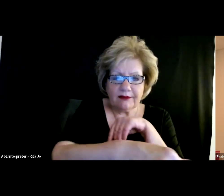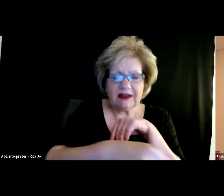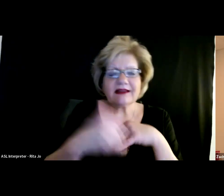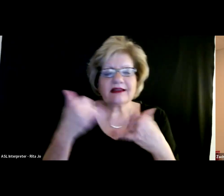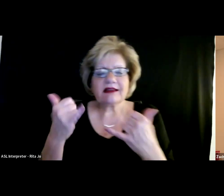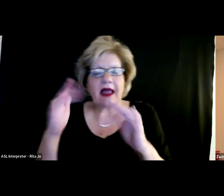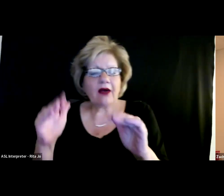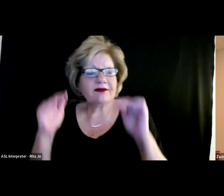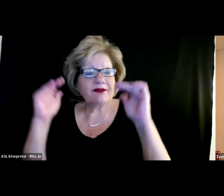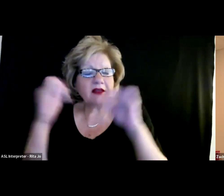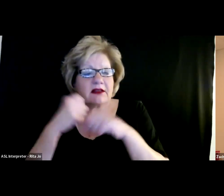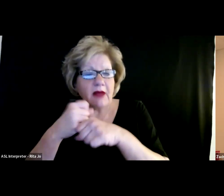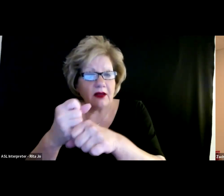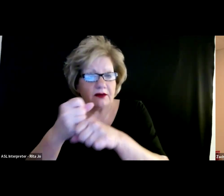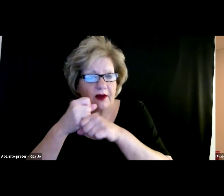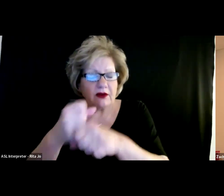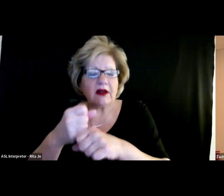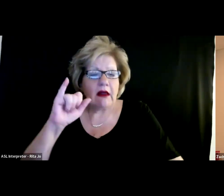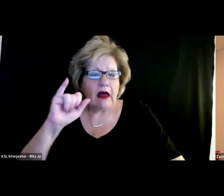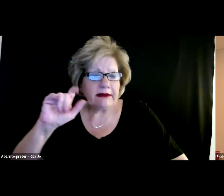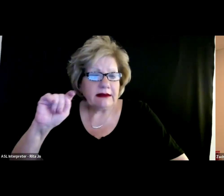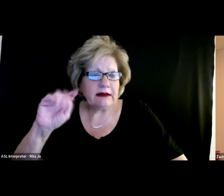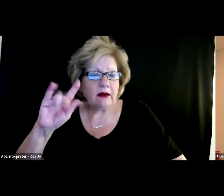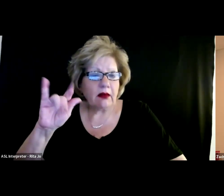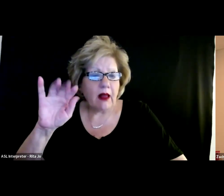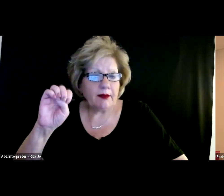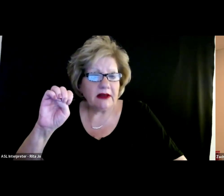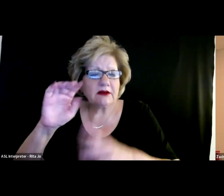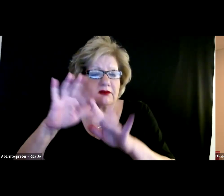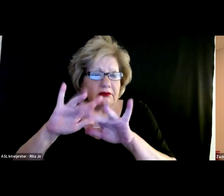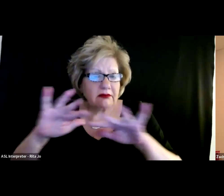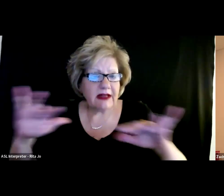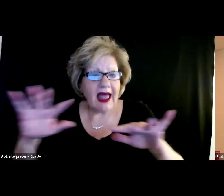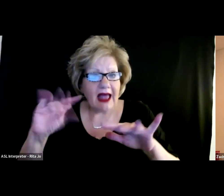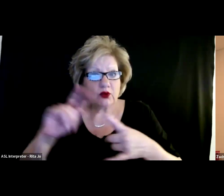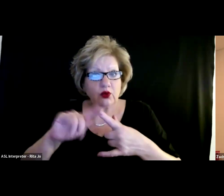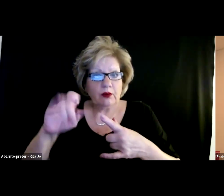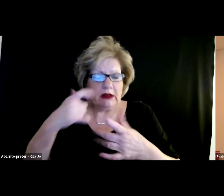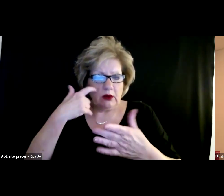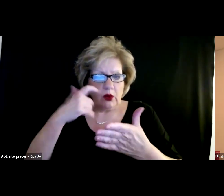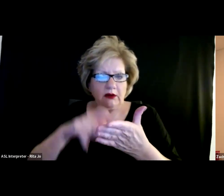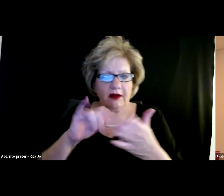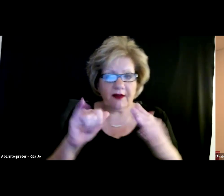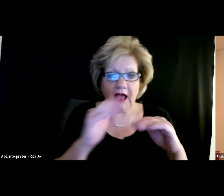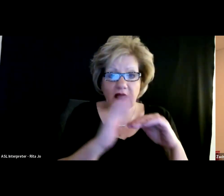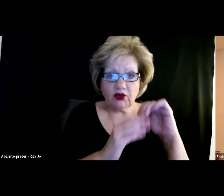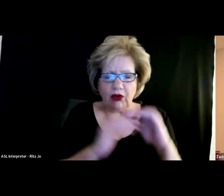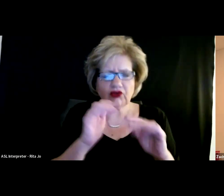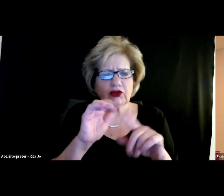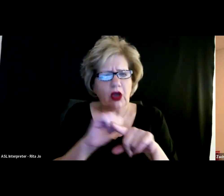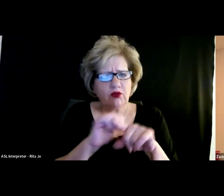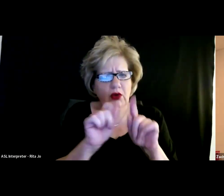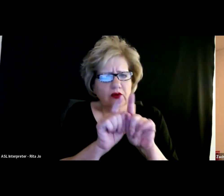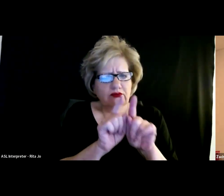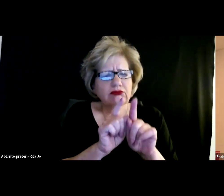manufacturing, IT, healthcare, energy, climate resilience. It should be noted, though, that construction apprenticeship remains a